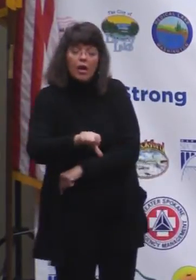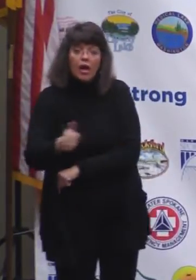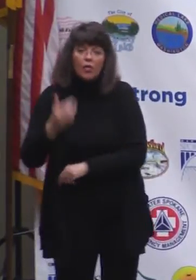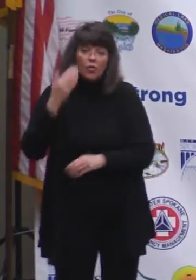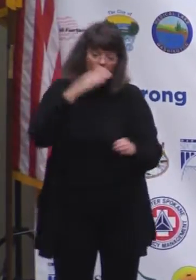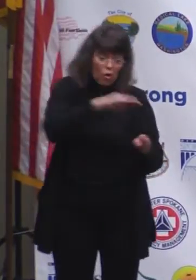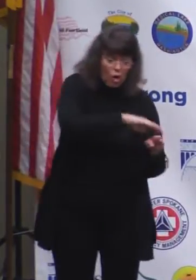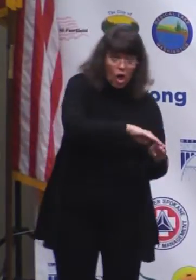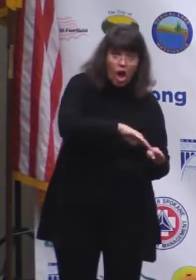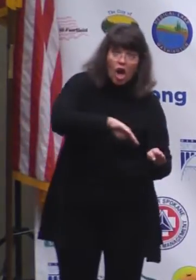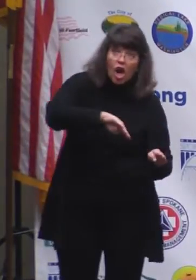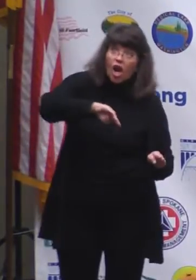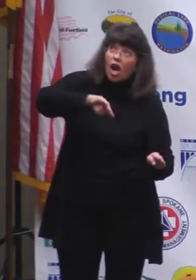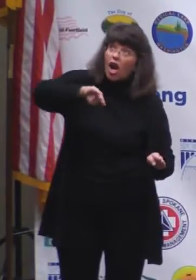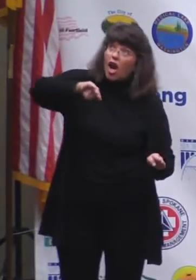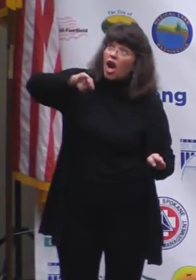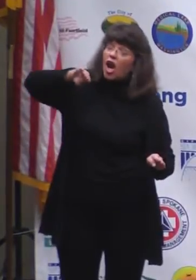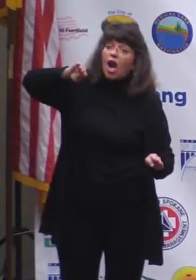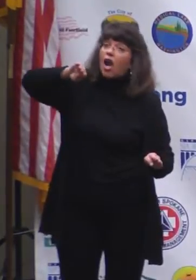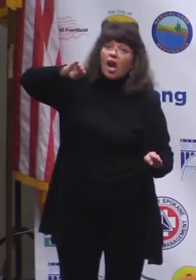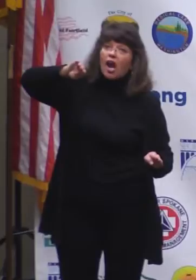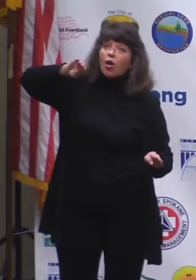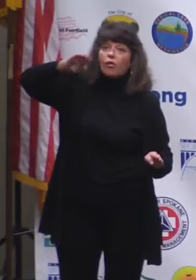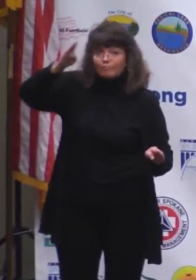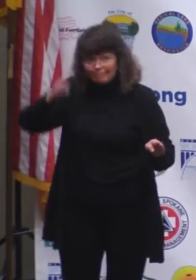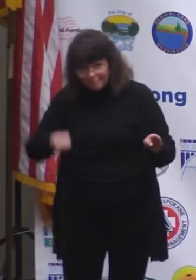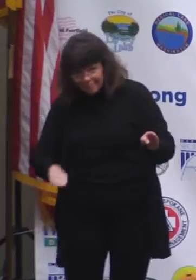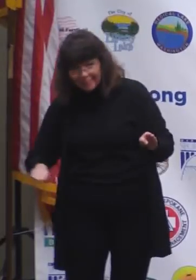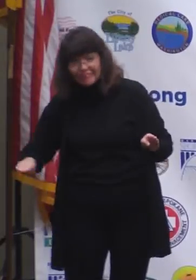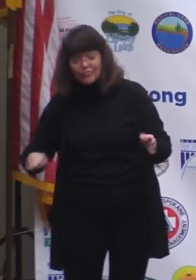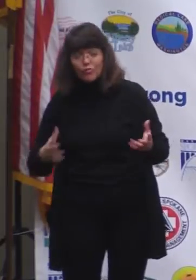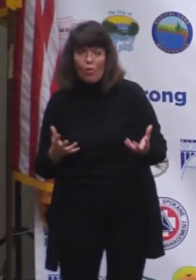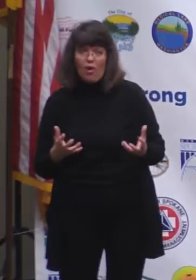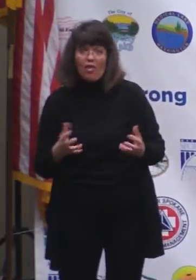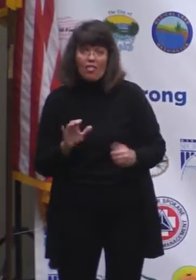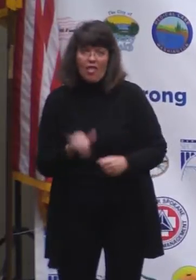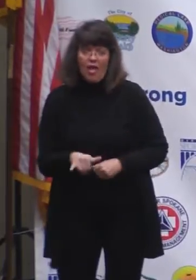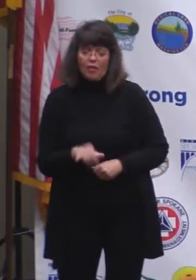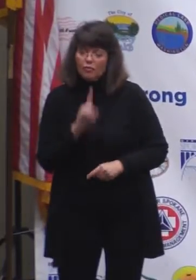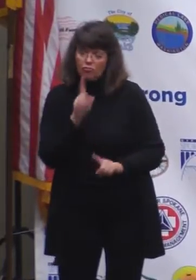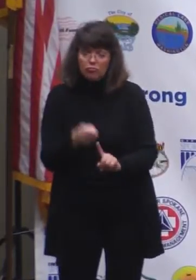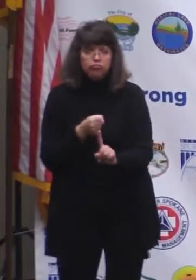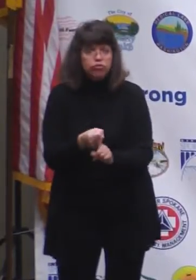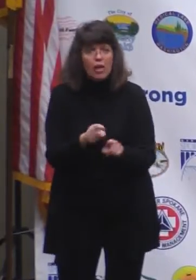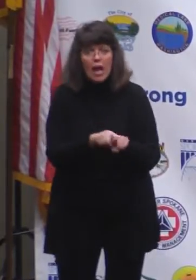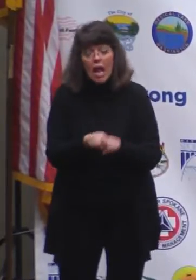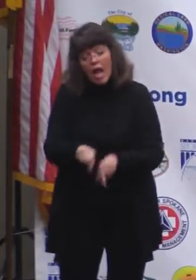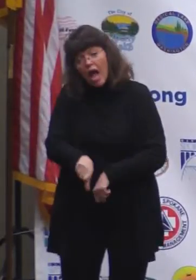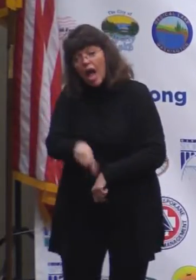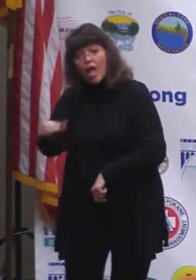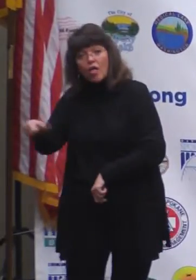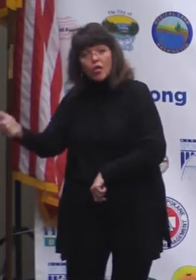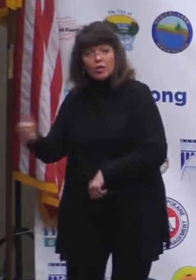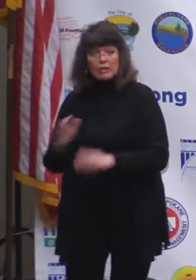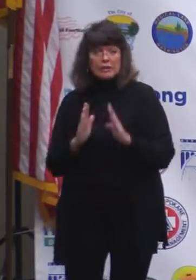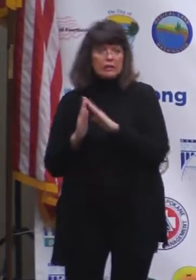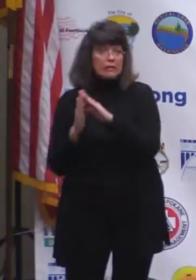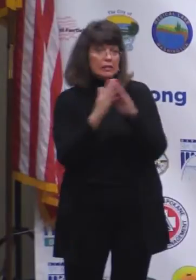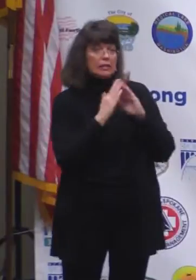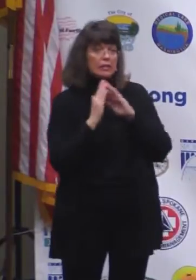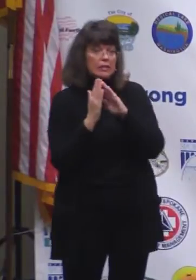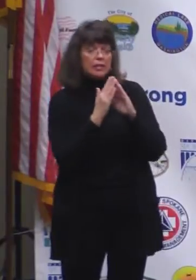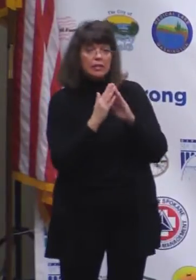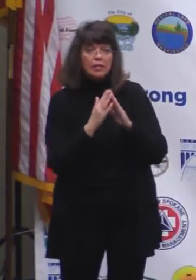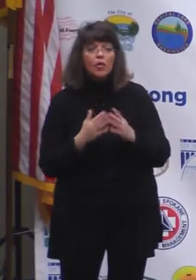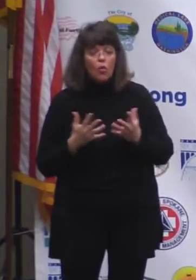are measures that we've seen other cities do, and it's quite impactful. So we are being proactive so that